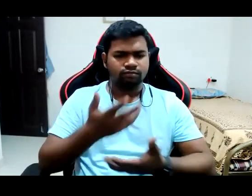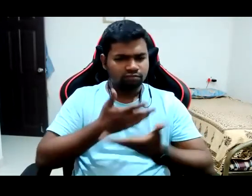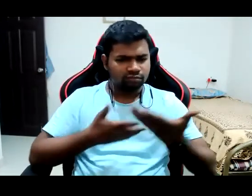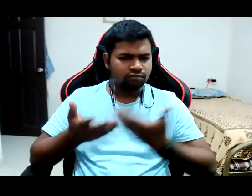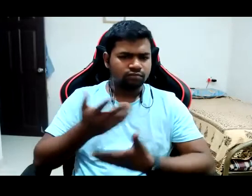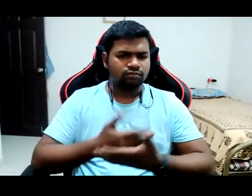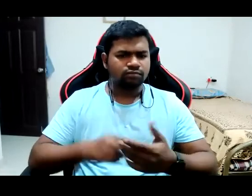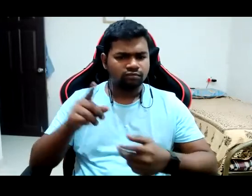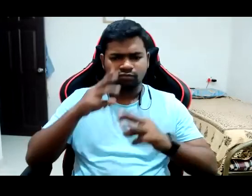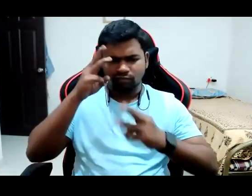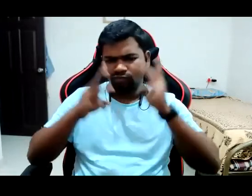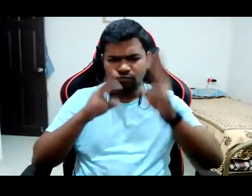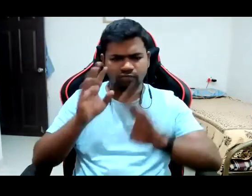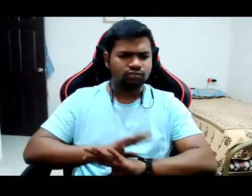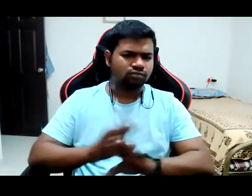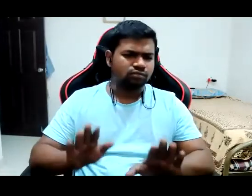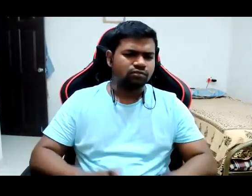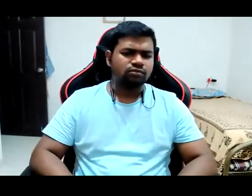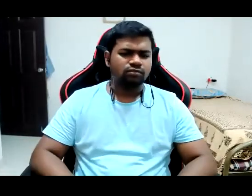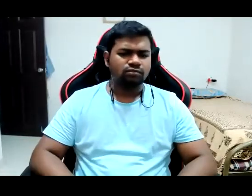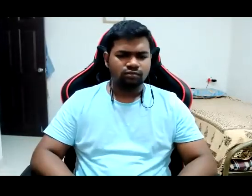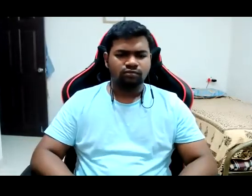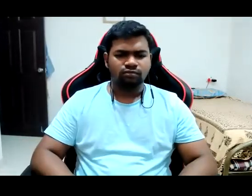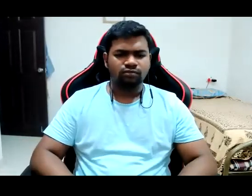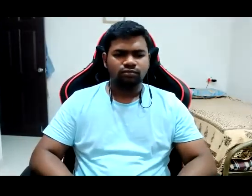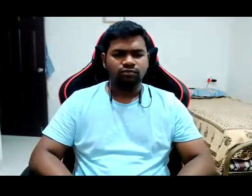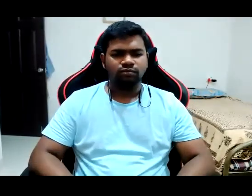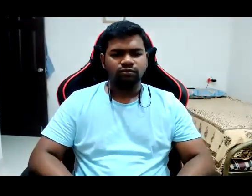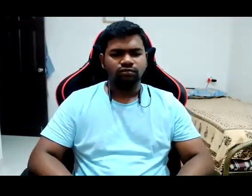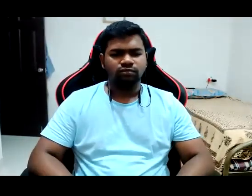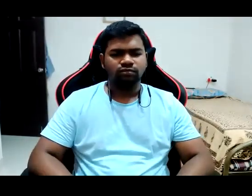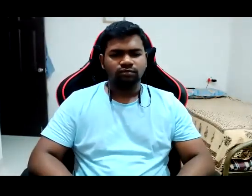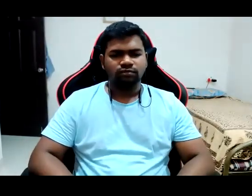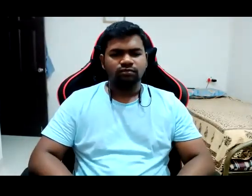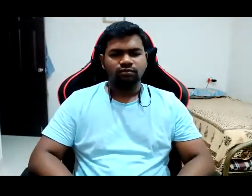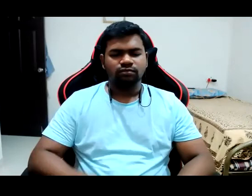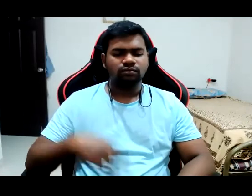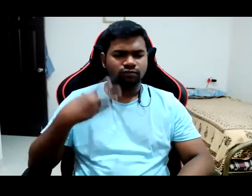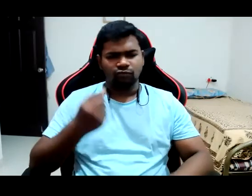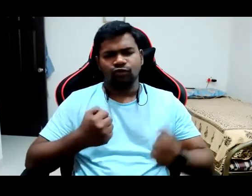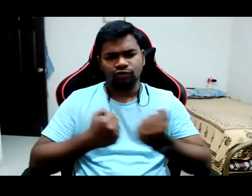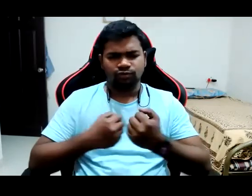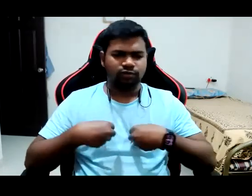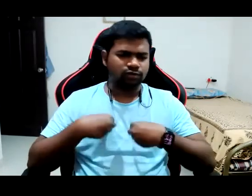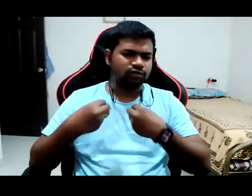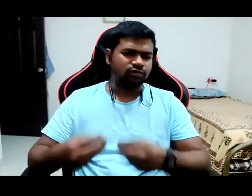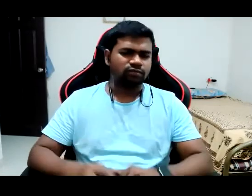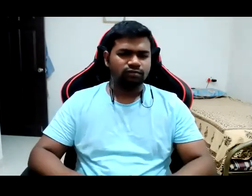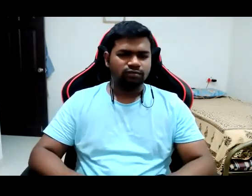and don't worry about bugging the iStem team. We're Yeah, there to support you. we are always Yeah. there to support you. Don't worry Yeah, about so it.